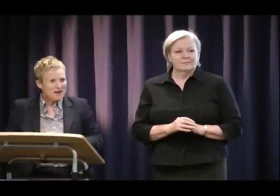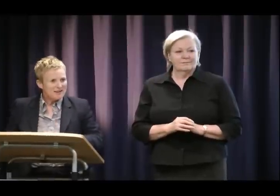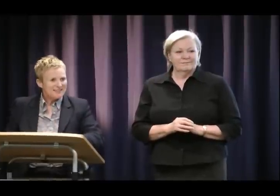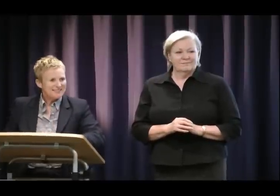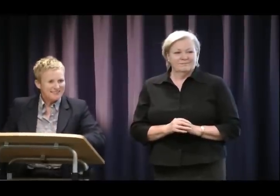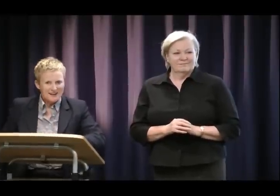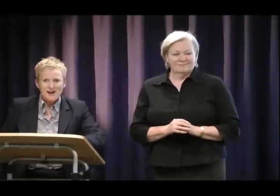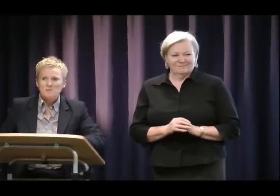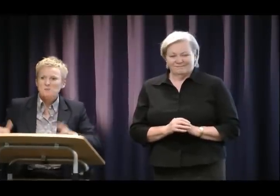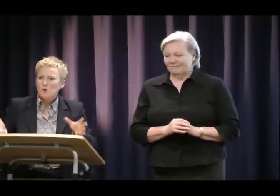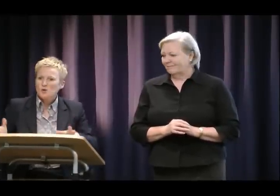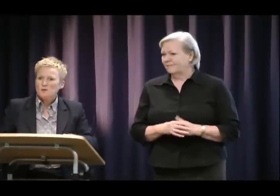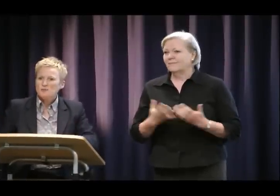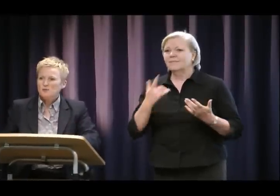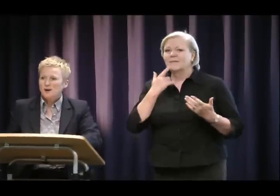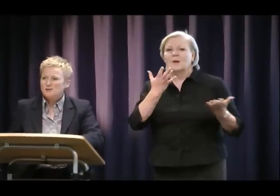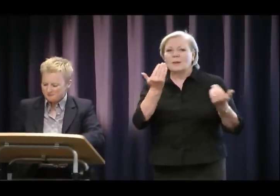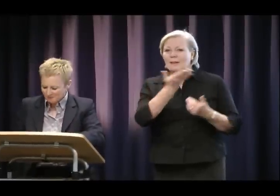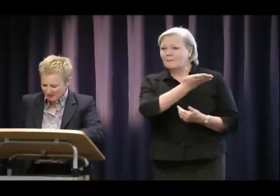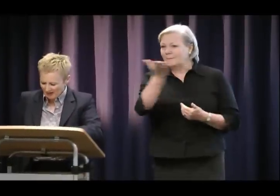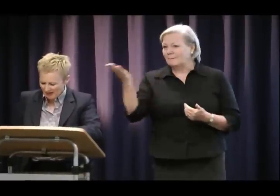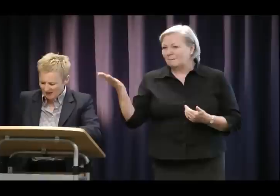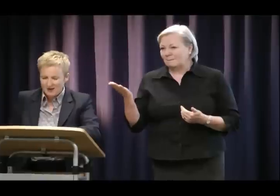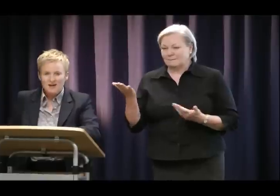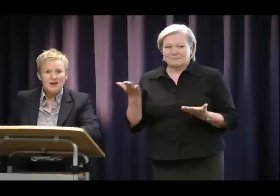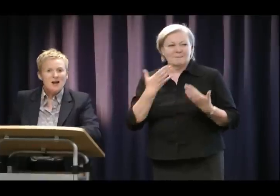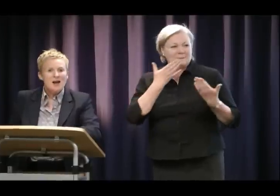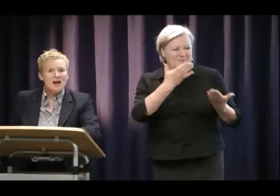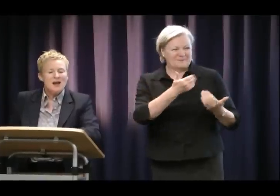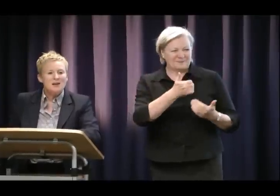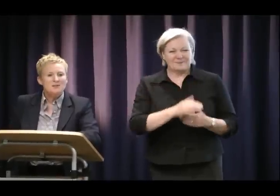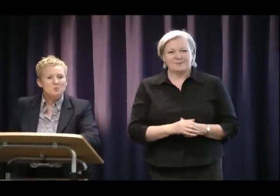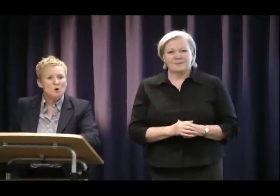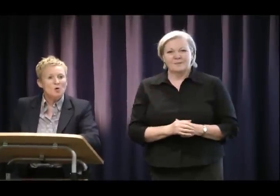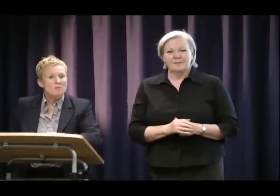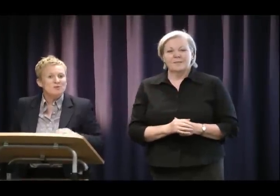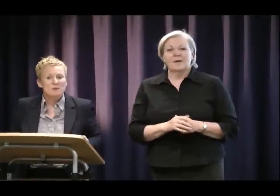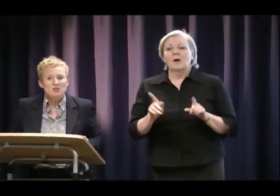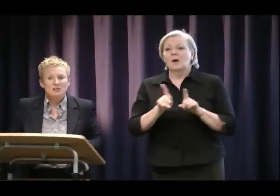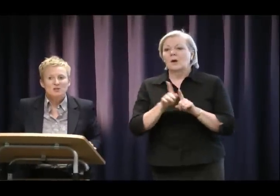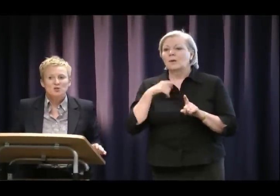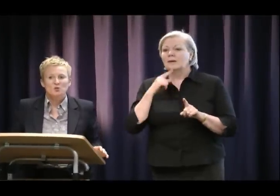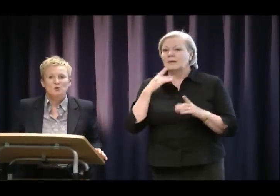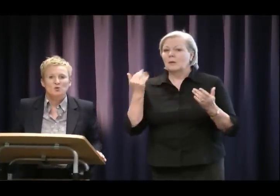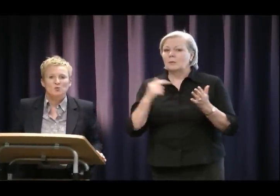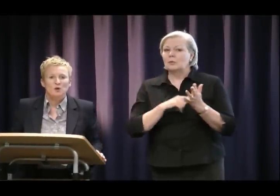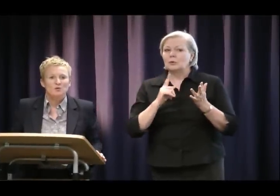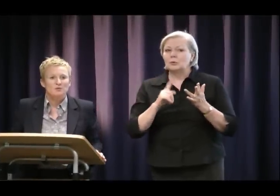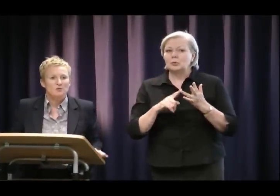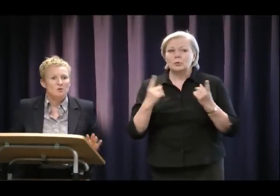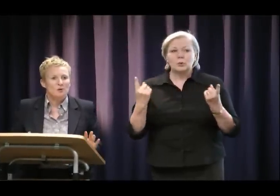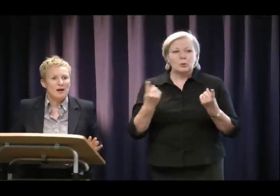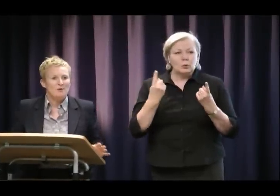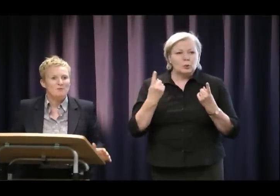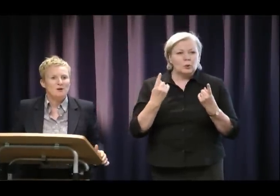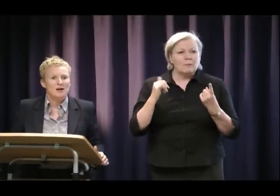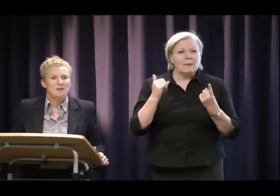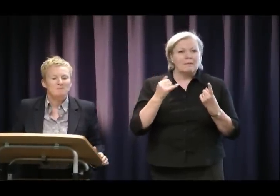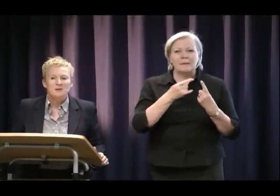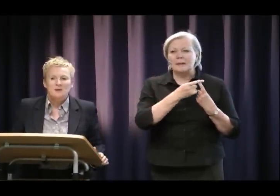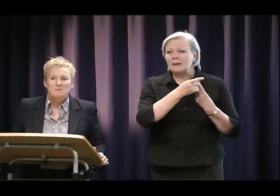Thank you, Matt. Welcome everyone, and welcome especially to those of you who